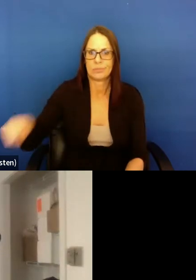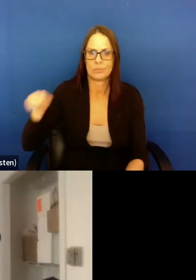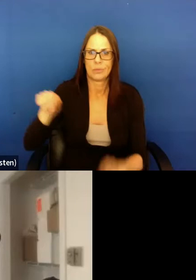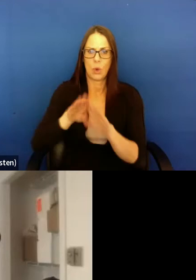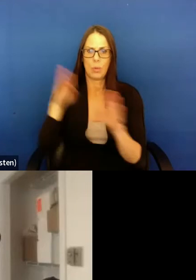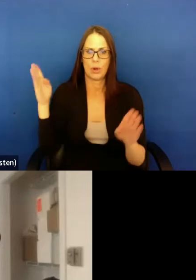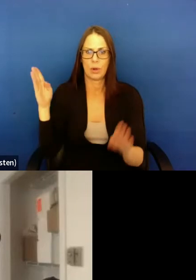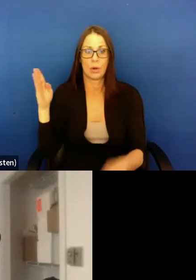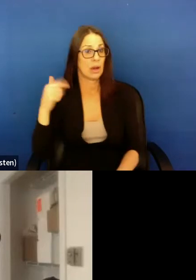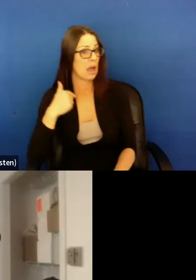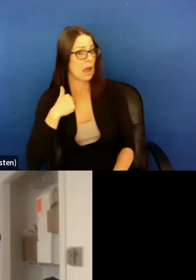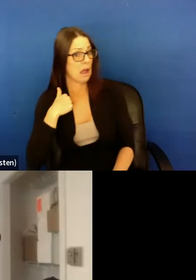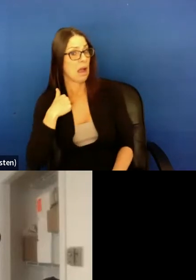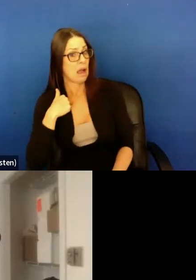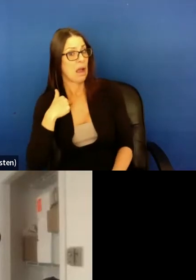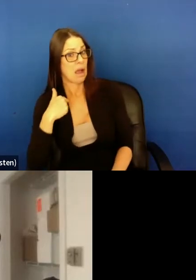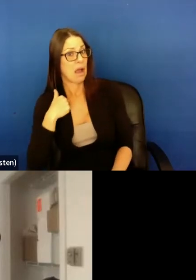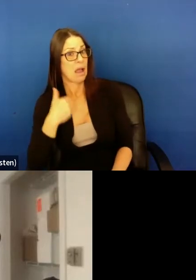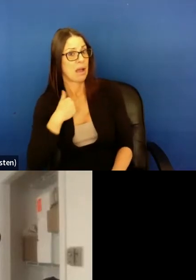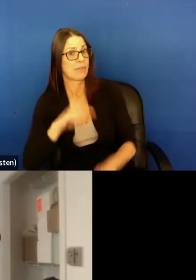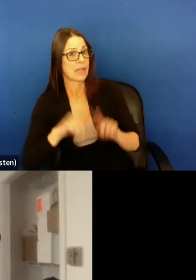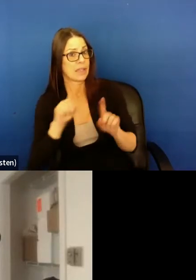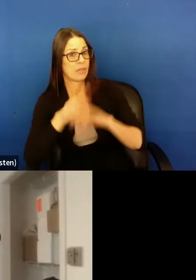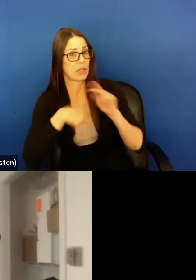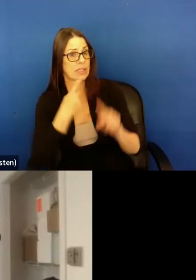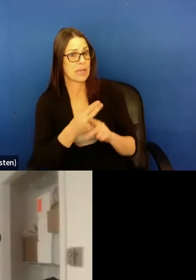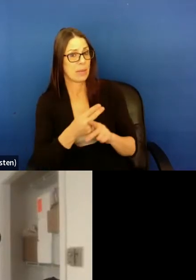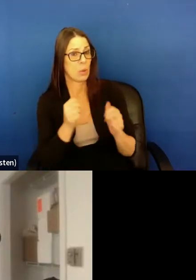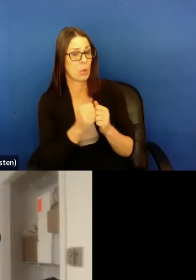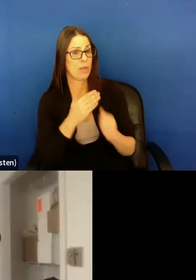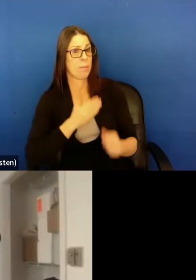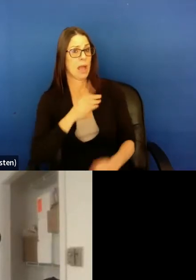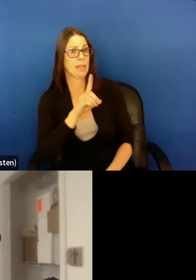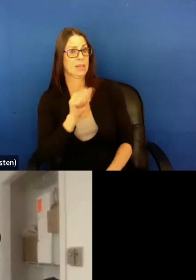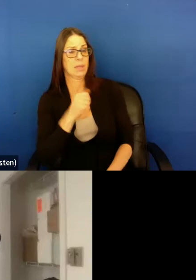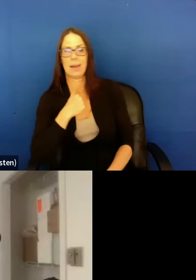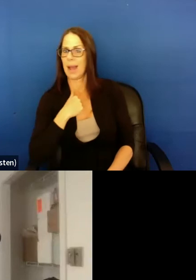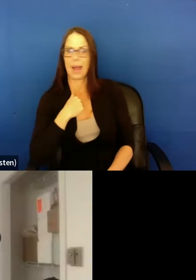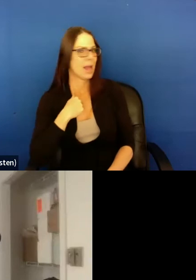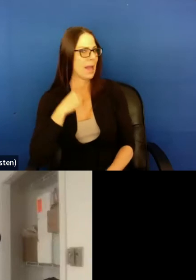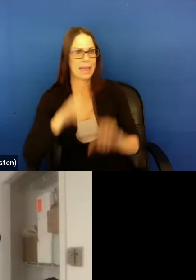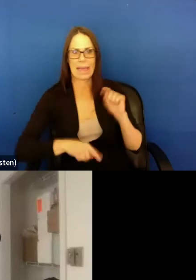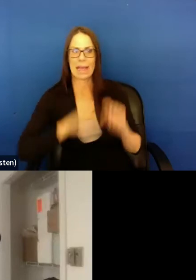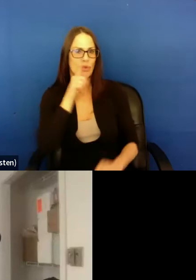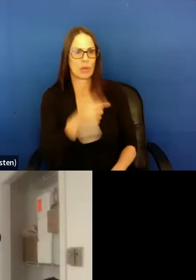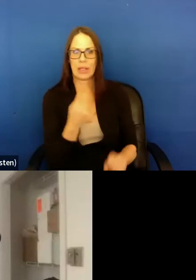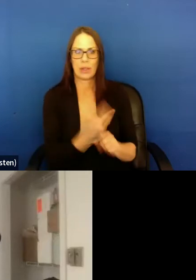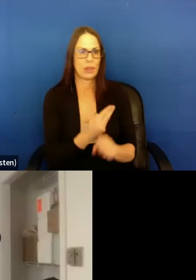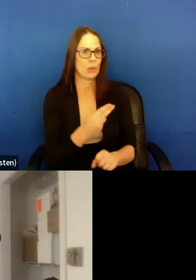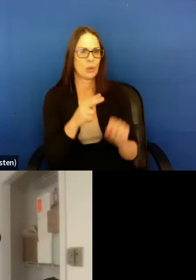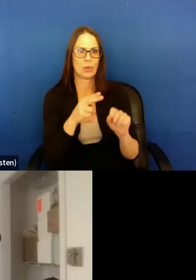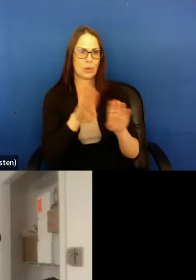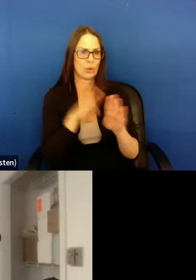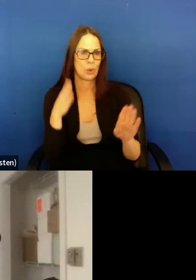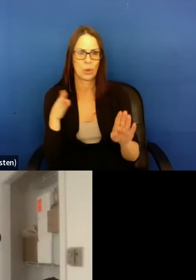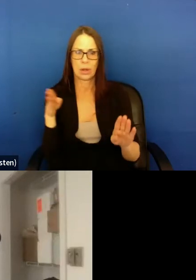a different kind of door opener. So with my disability, I can't really use door openers anyways because my